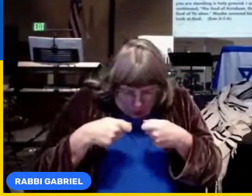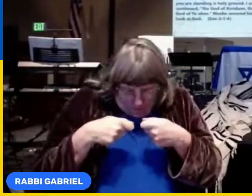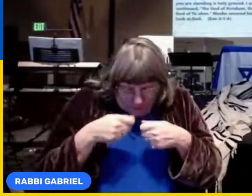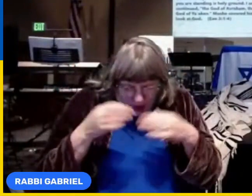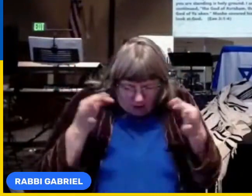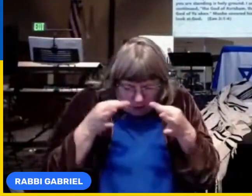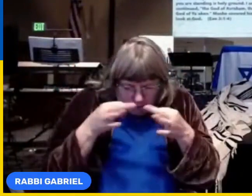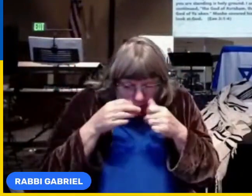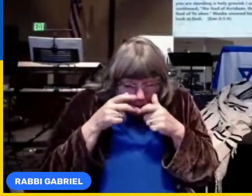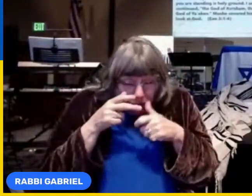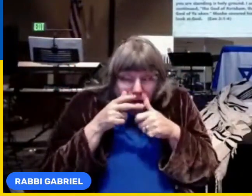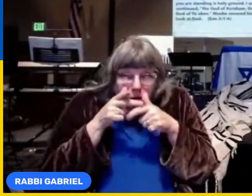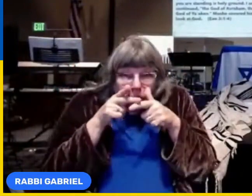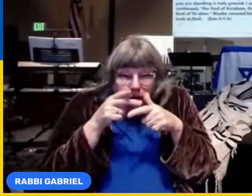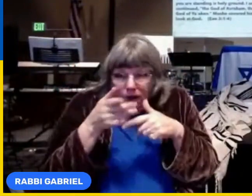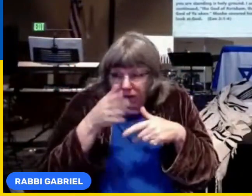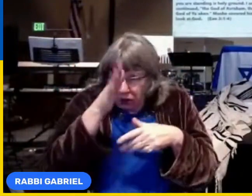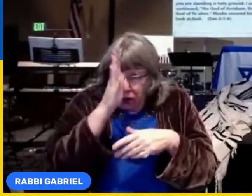look at God.